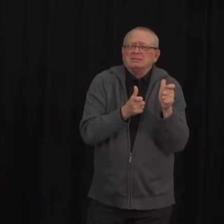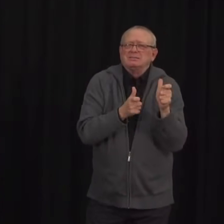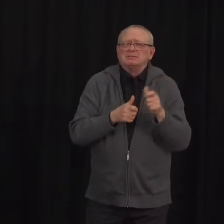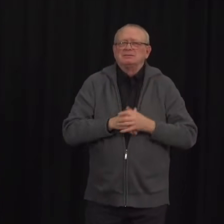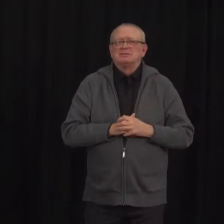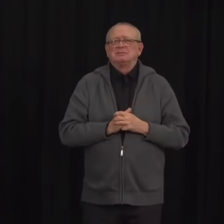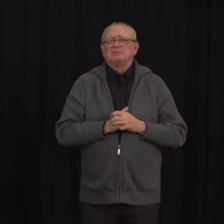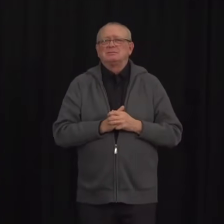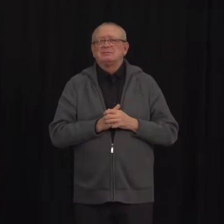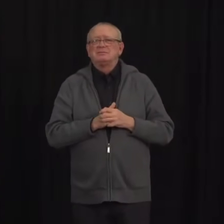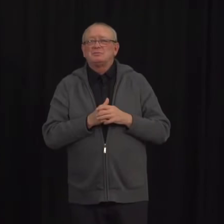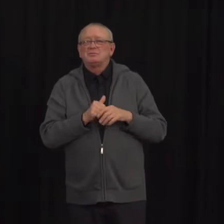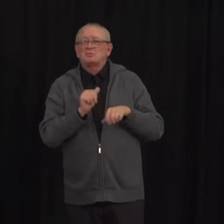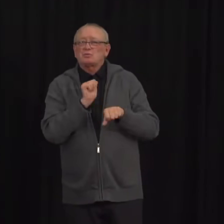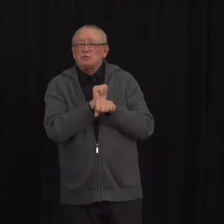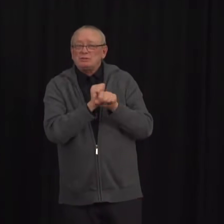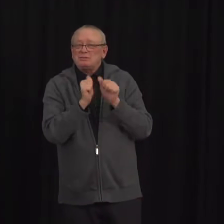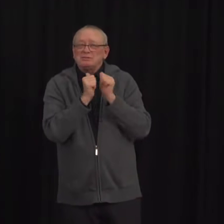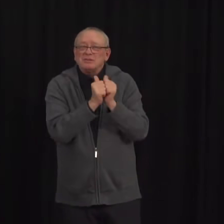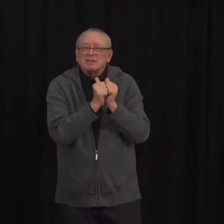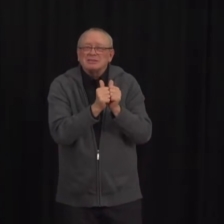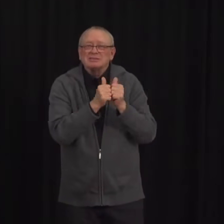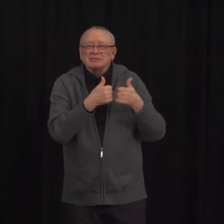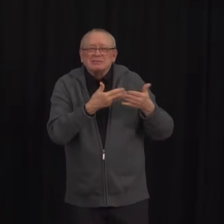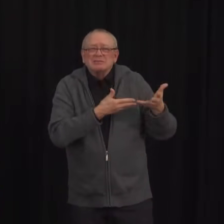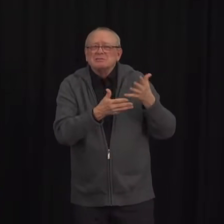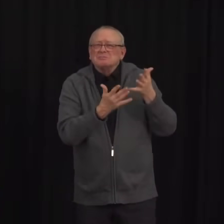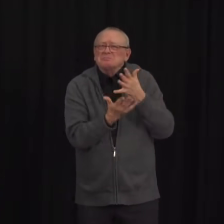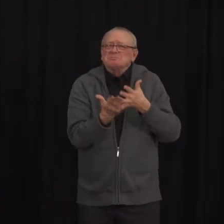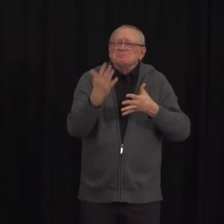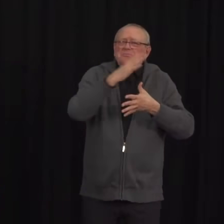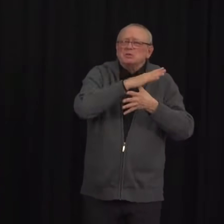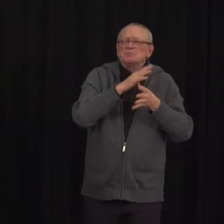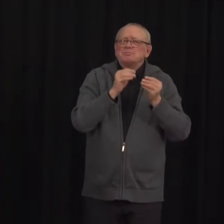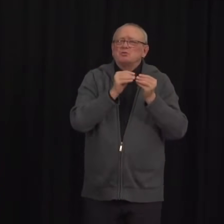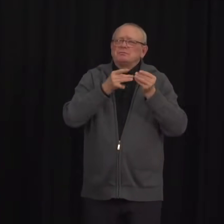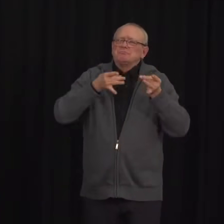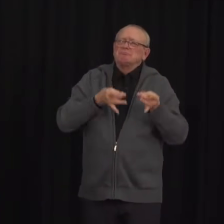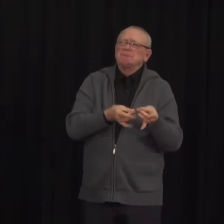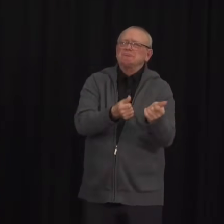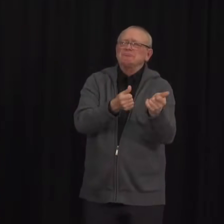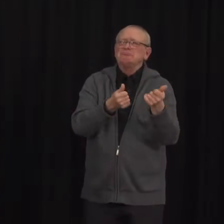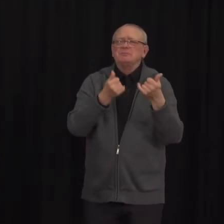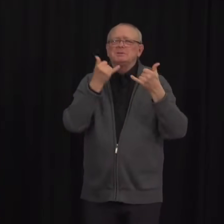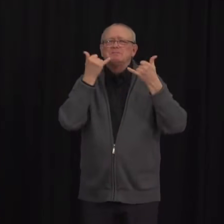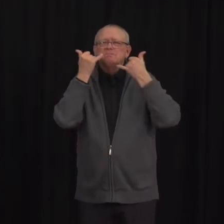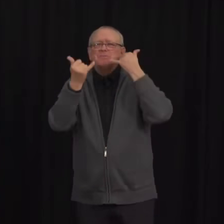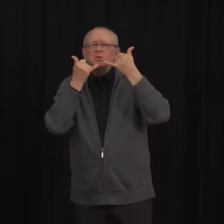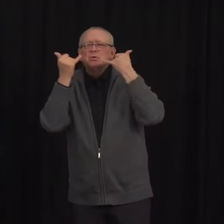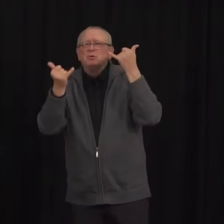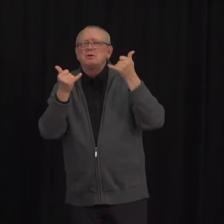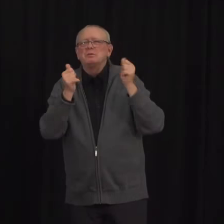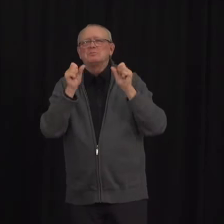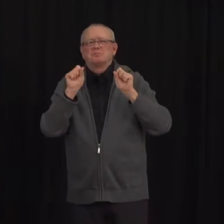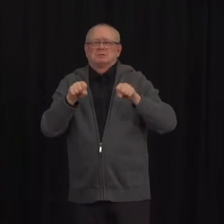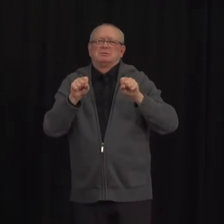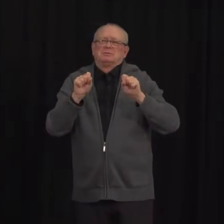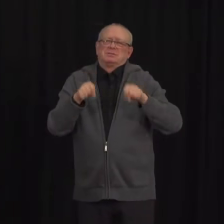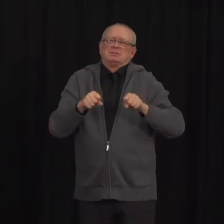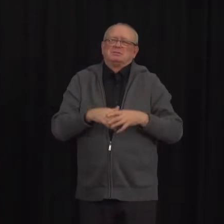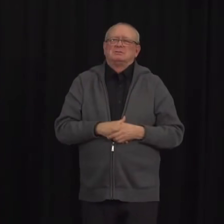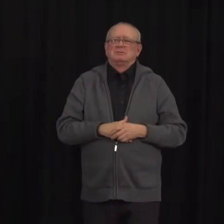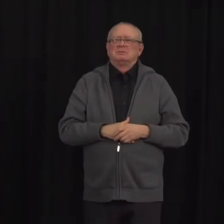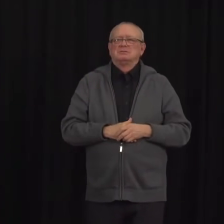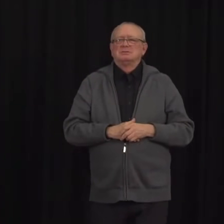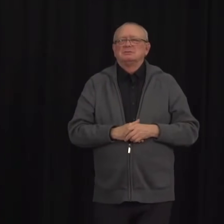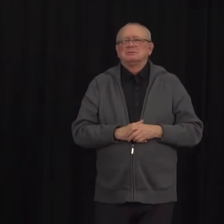together to prioritize, to streamline where possible, and to get those phone calls made as quickly as possible. But